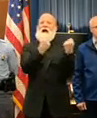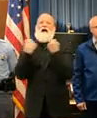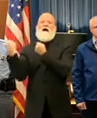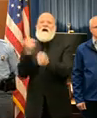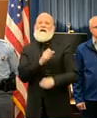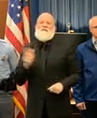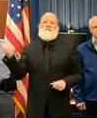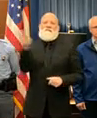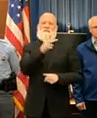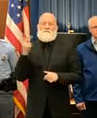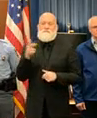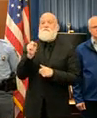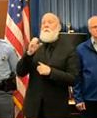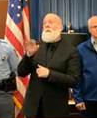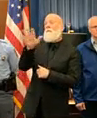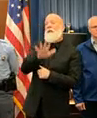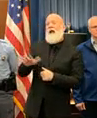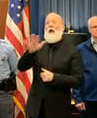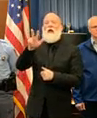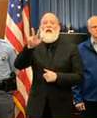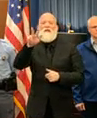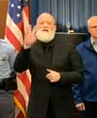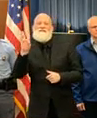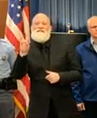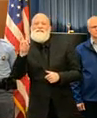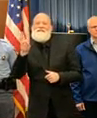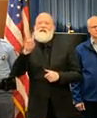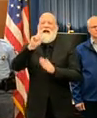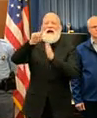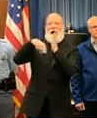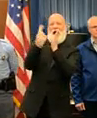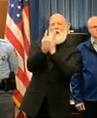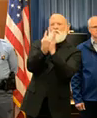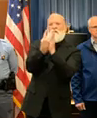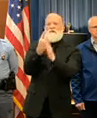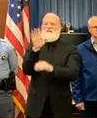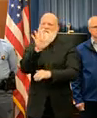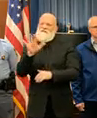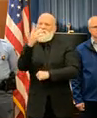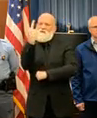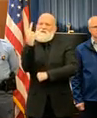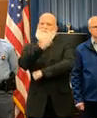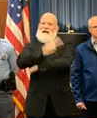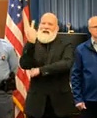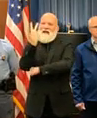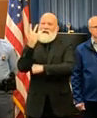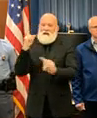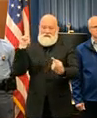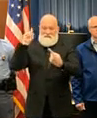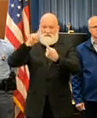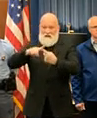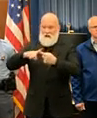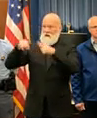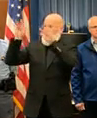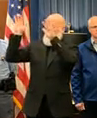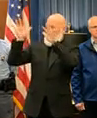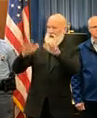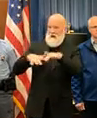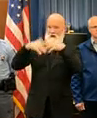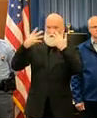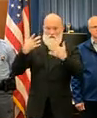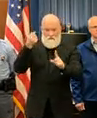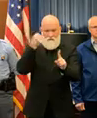out from the event, so a lot can change between now and then, but we're going to continue to monitor to ensure that we're ready to handle whatever comes your